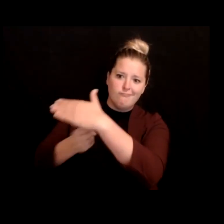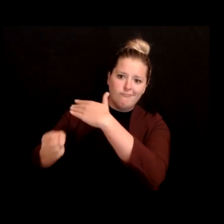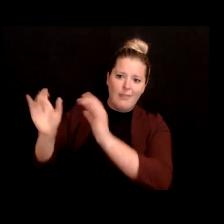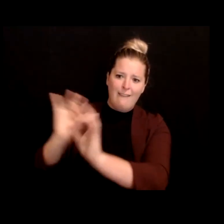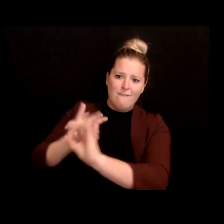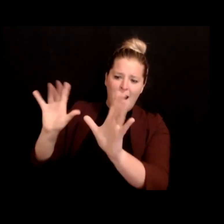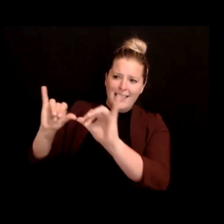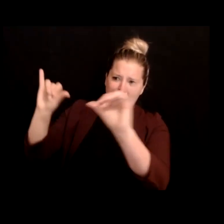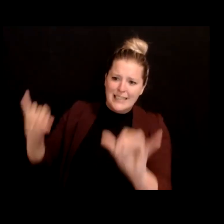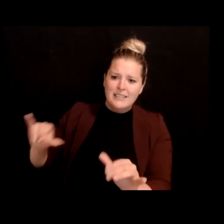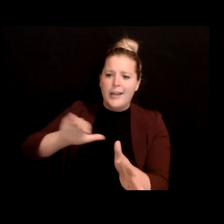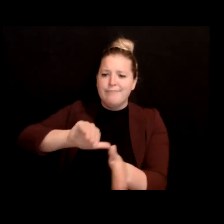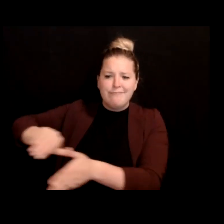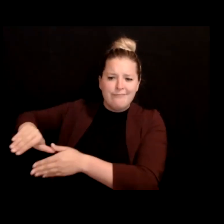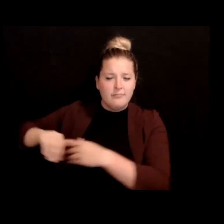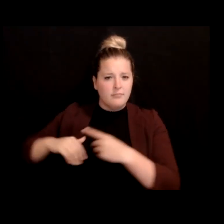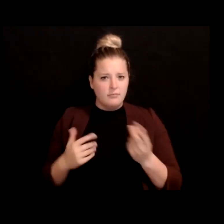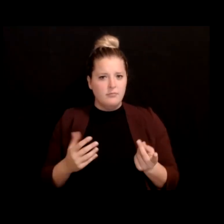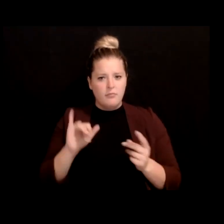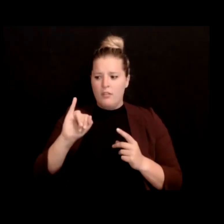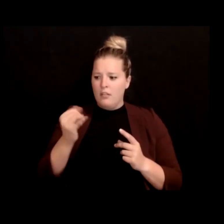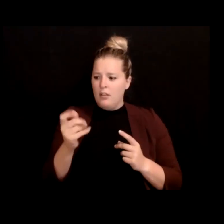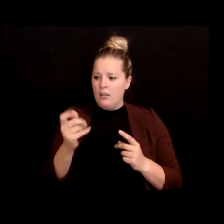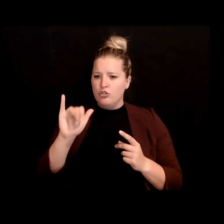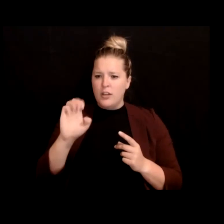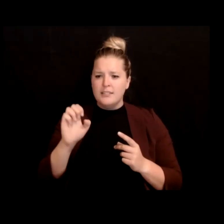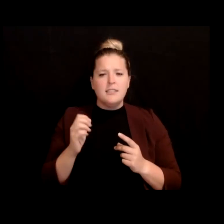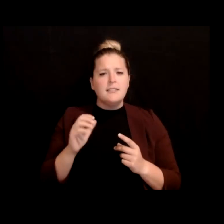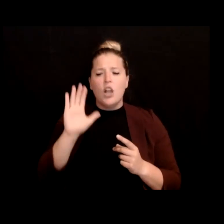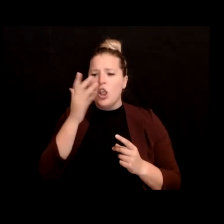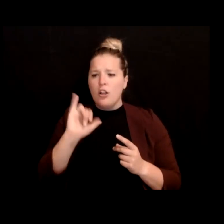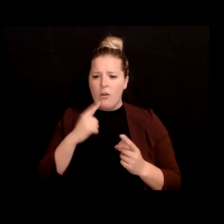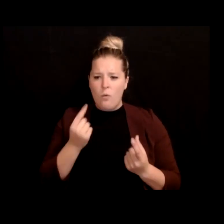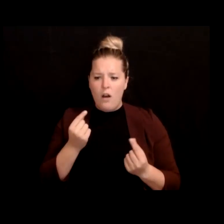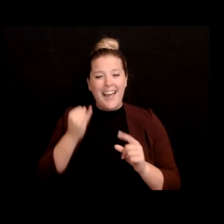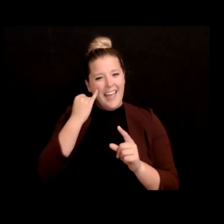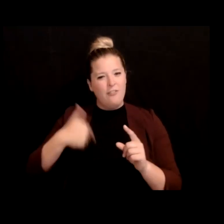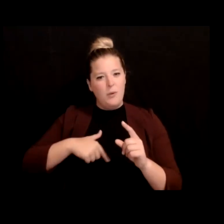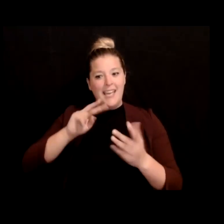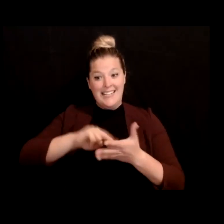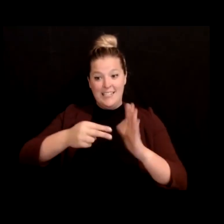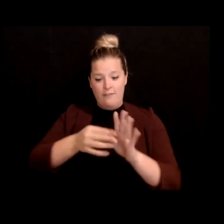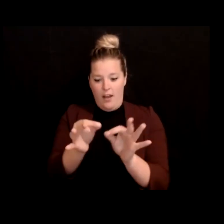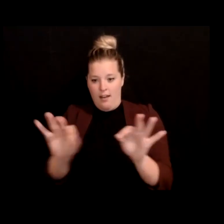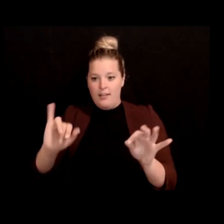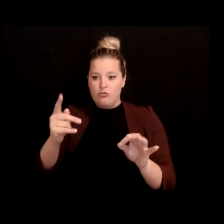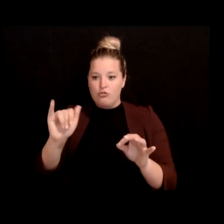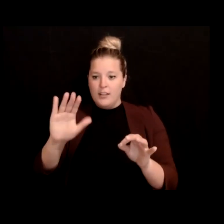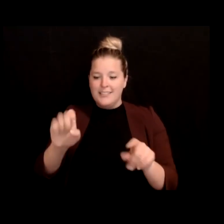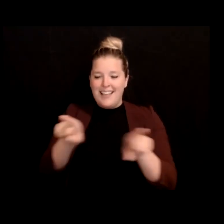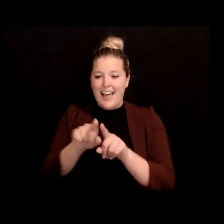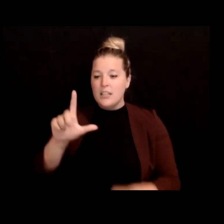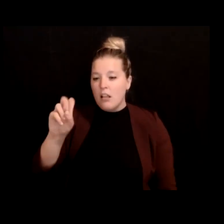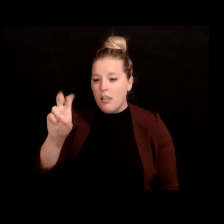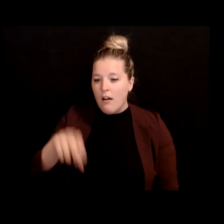systems? What does justice look like when justice is defined as love and as access? What does justice